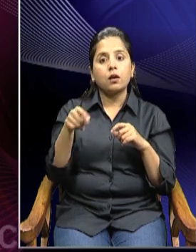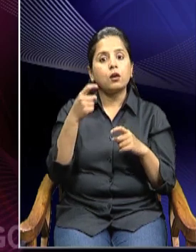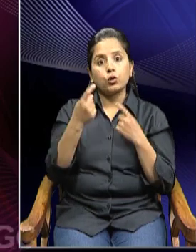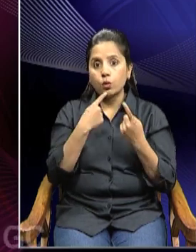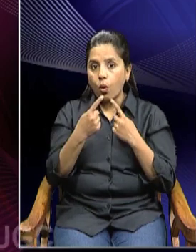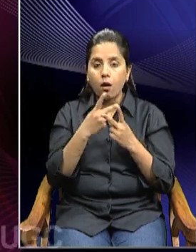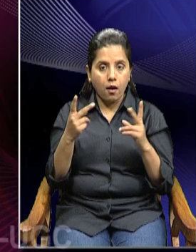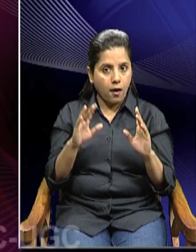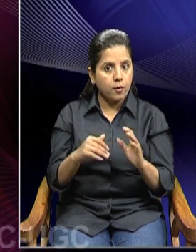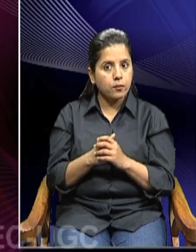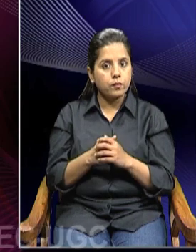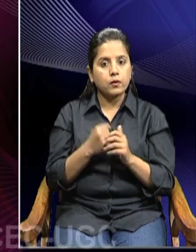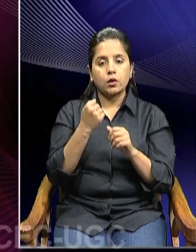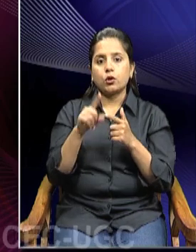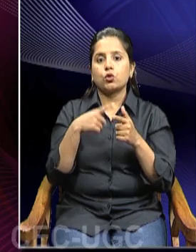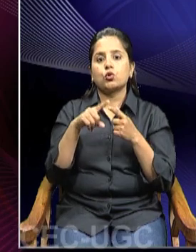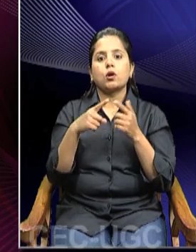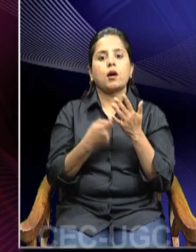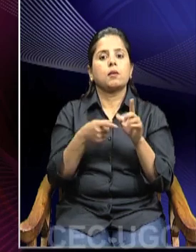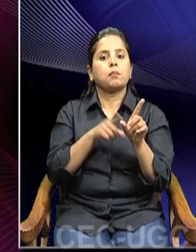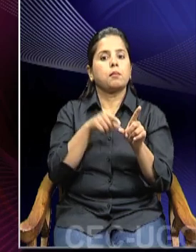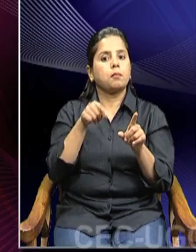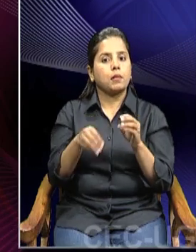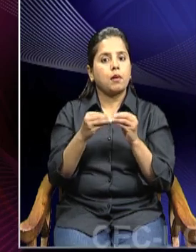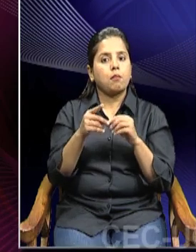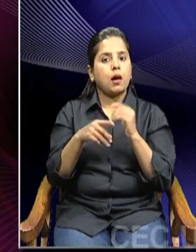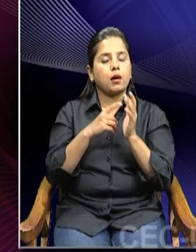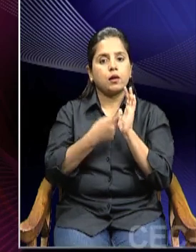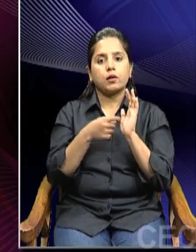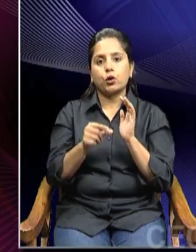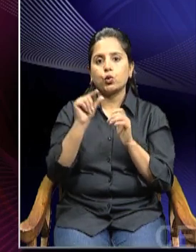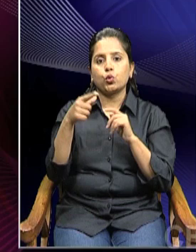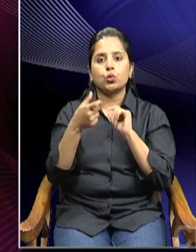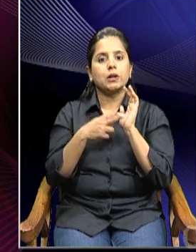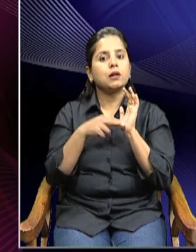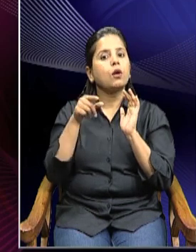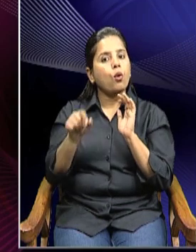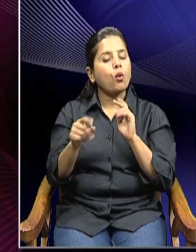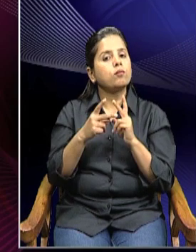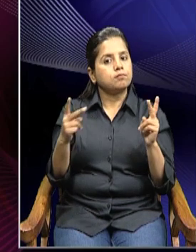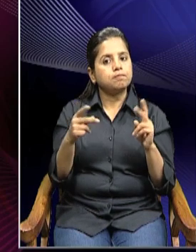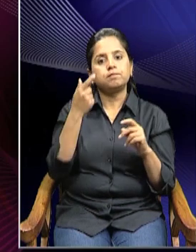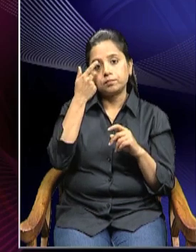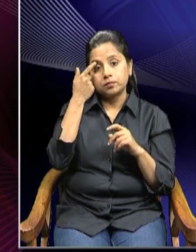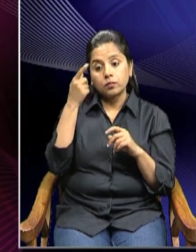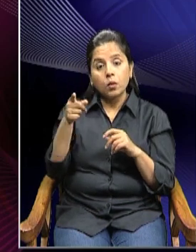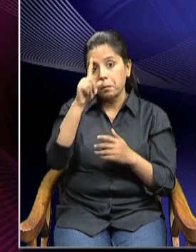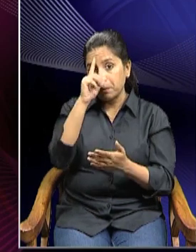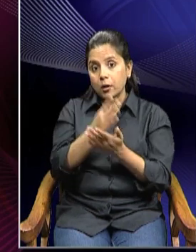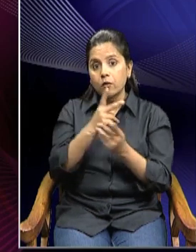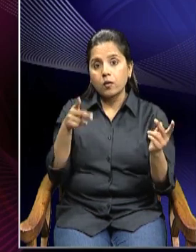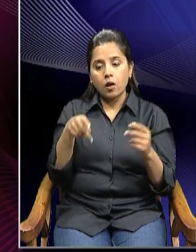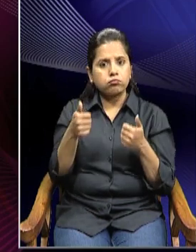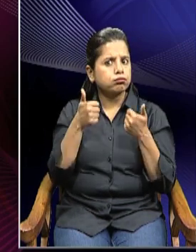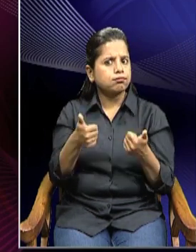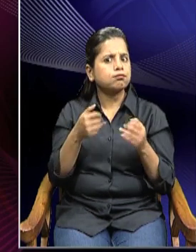talked, Jeremy Bentham, who propounded utilitarianism and who believed in greatest